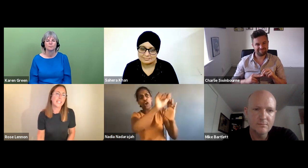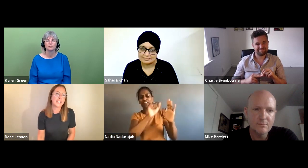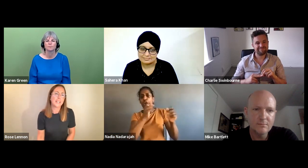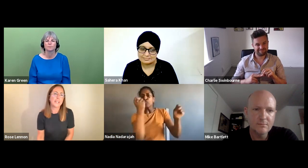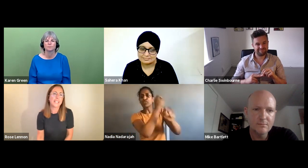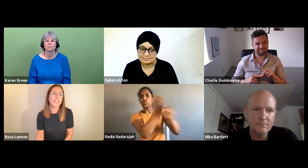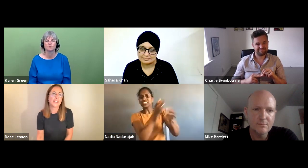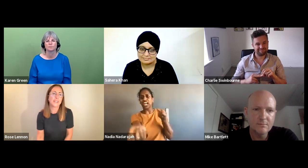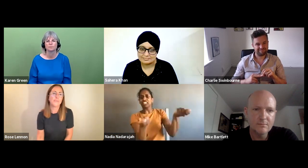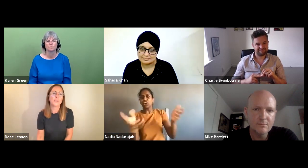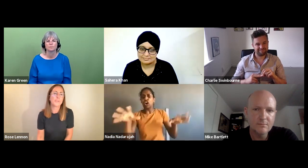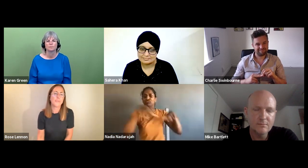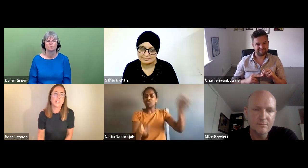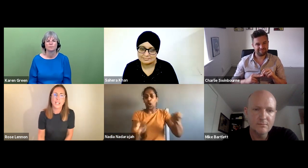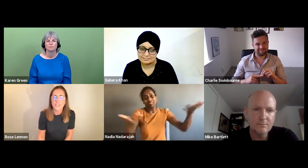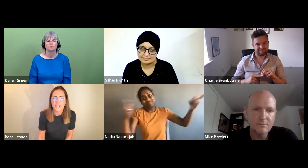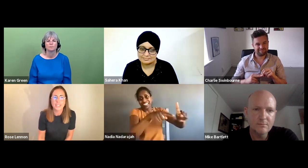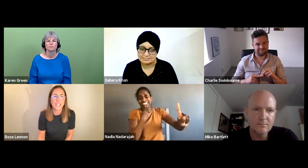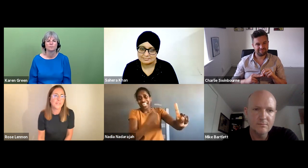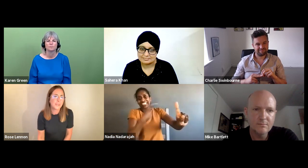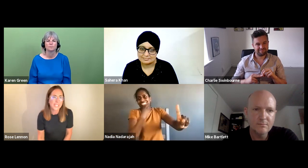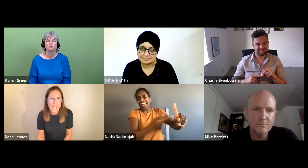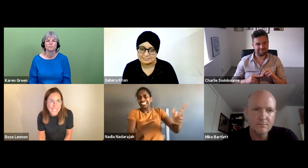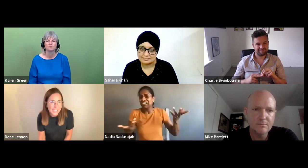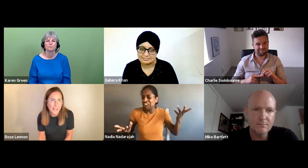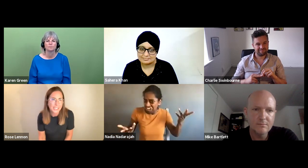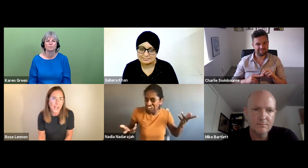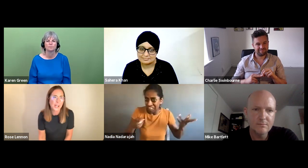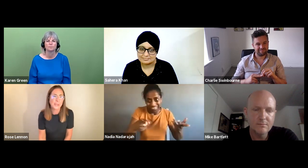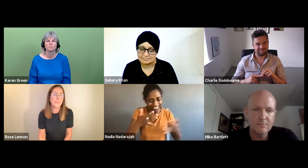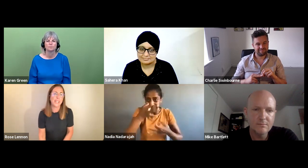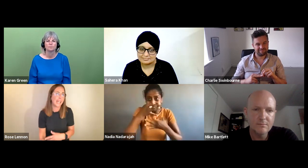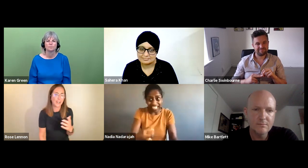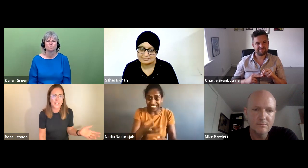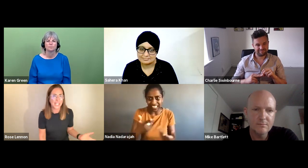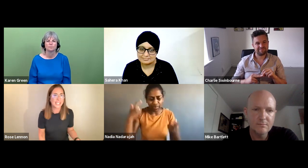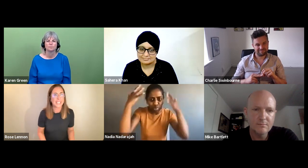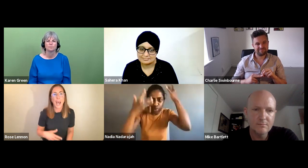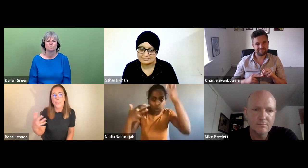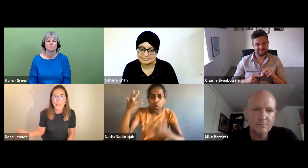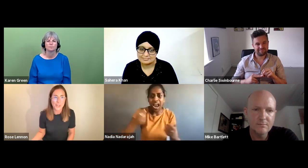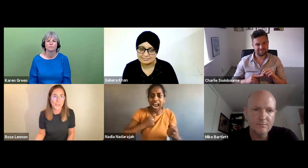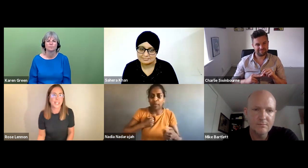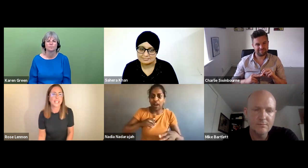think it was the rules of production that influenced that scenario, and that conversation doesn't happen with the audience.